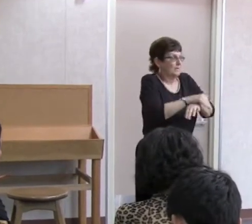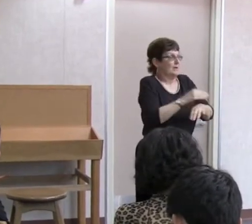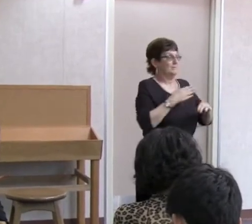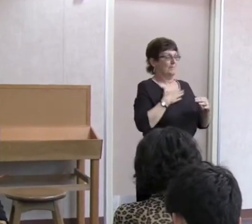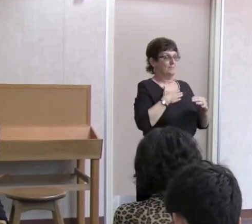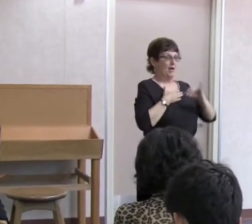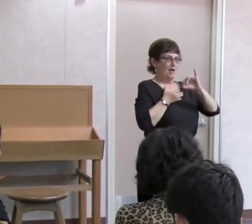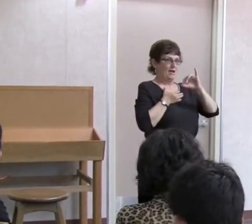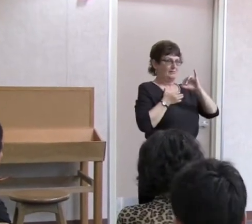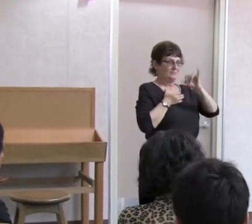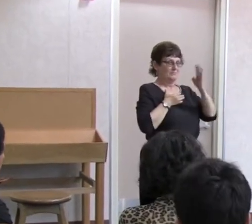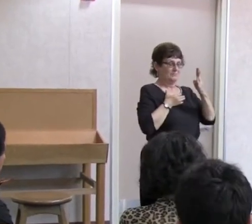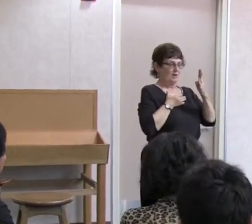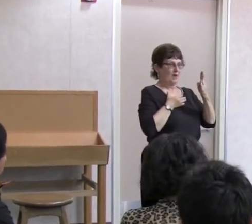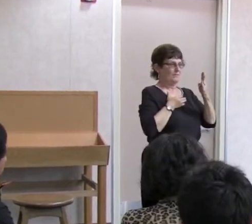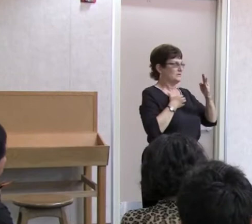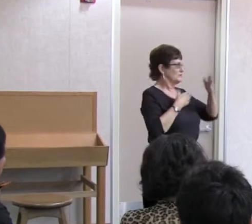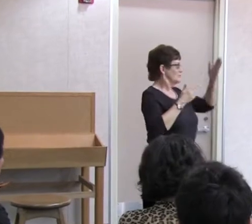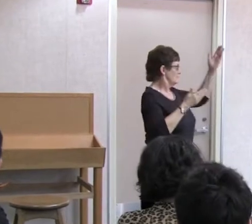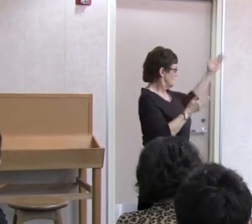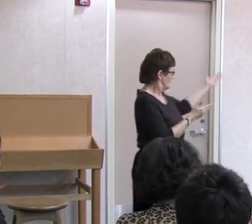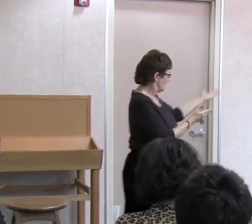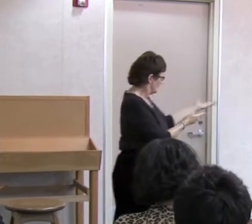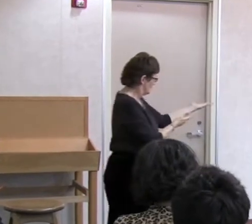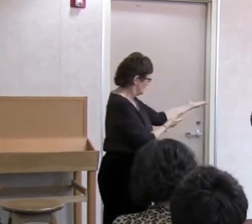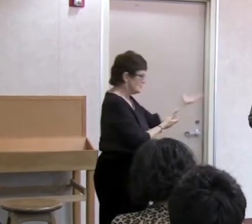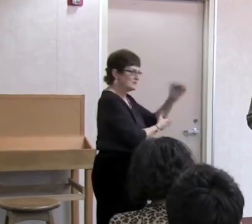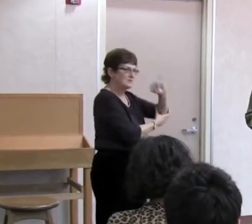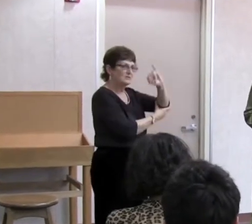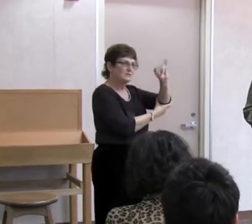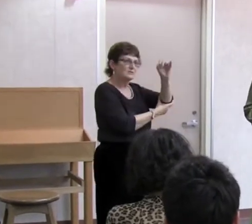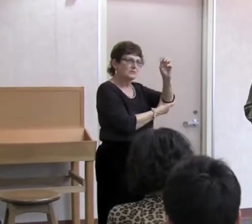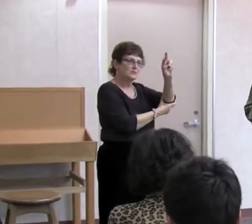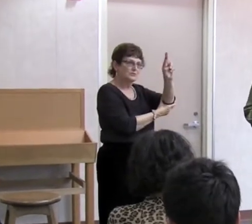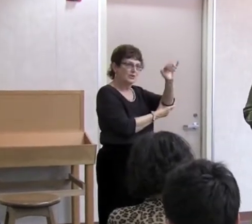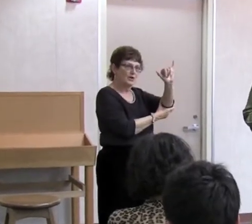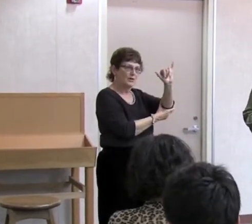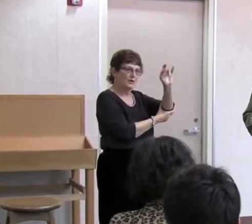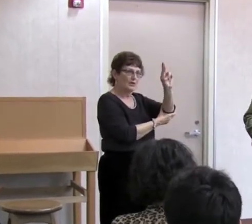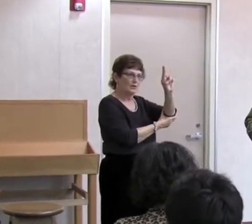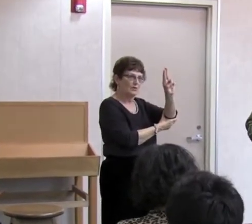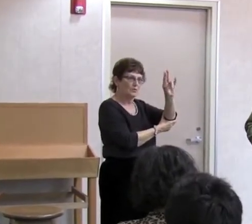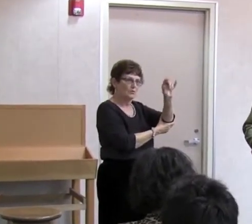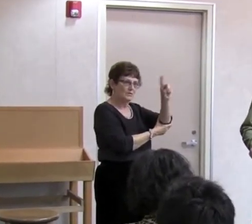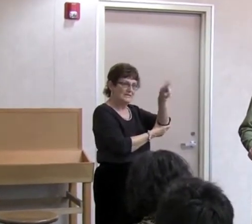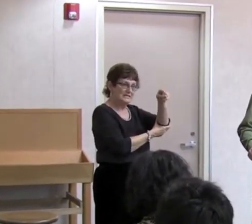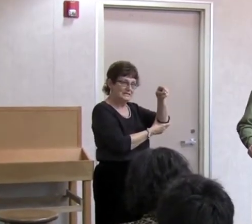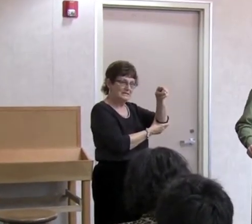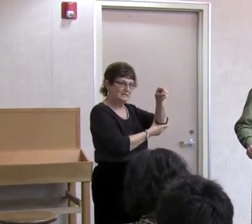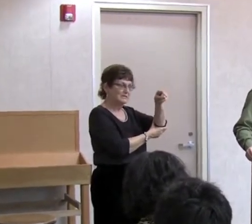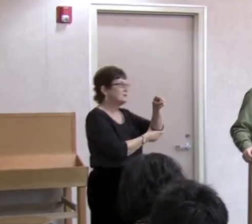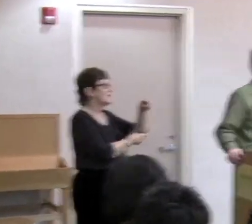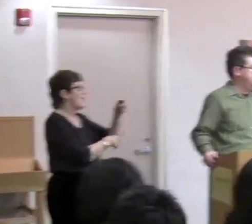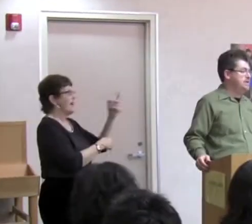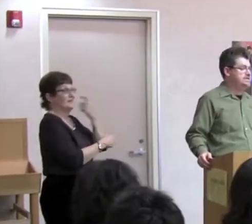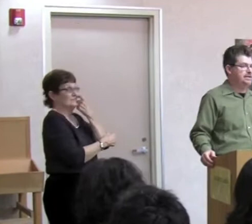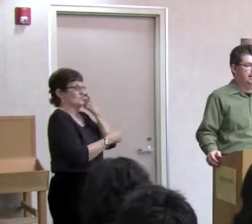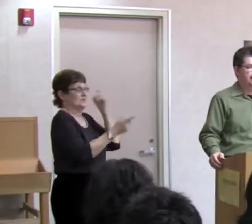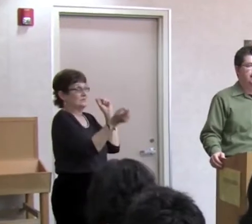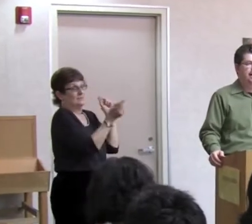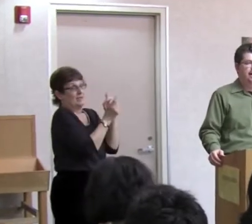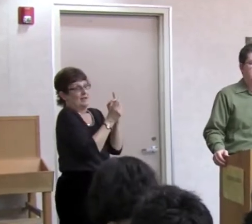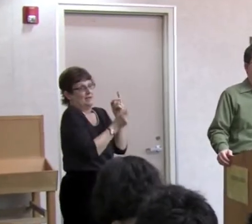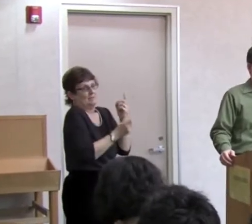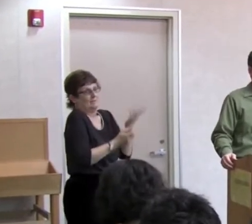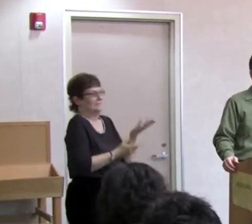job this evening is to introduce Jerry Ruiz. And so I'm going to say a few words about Jerry, and I actually just met him